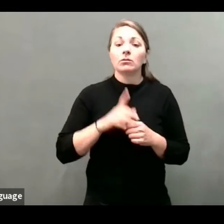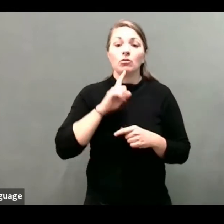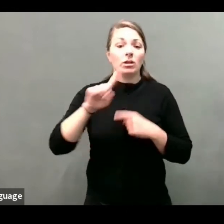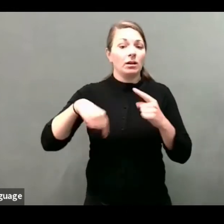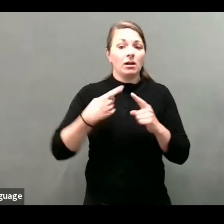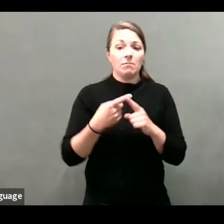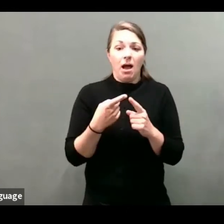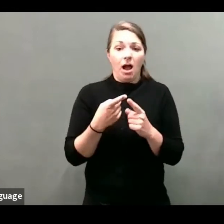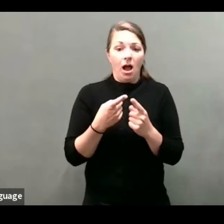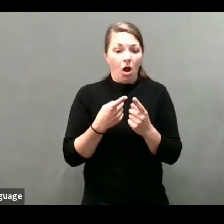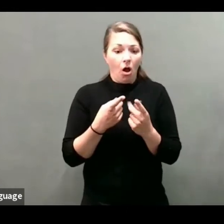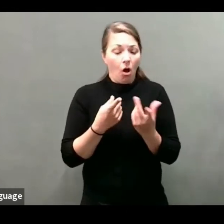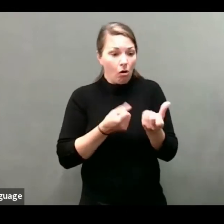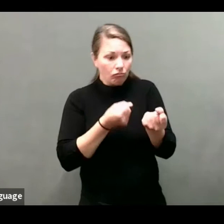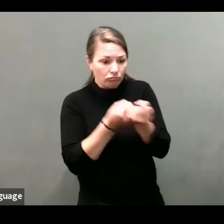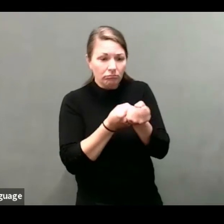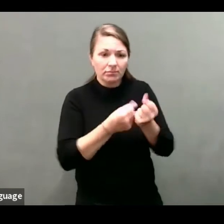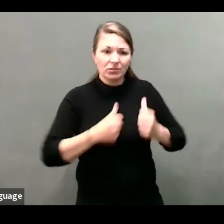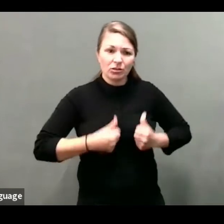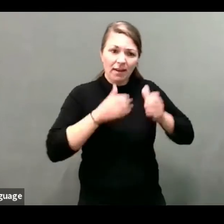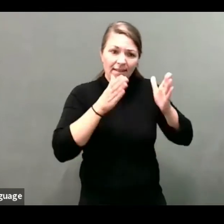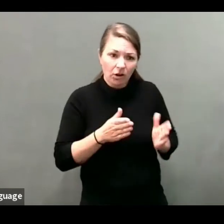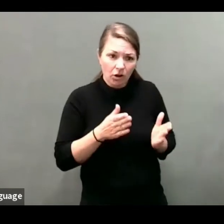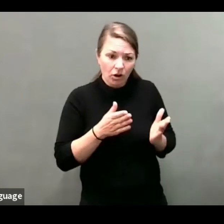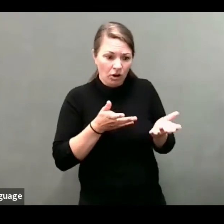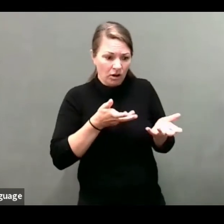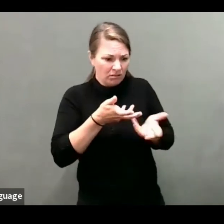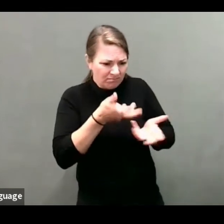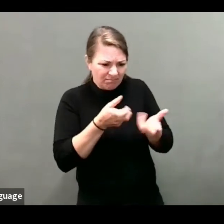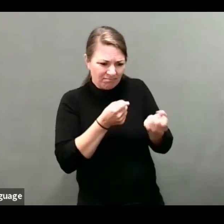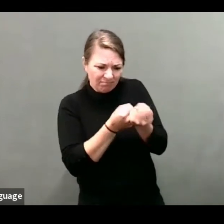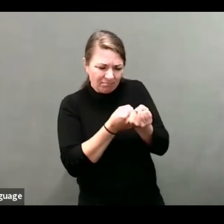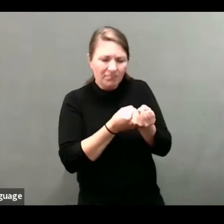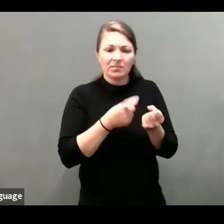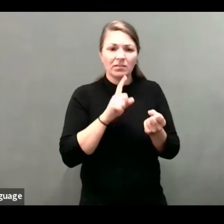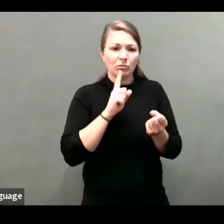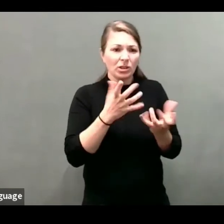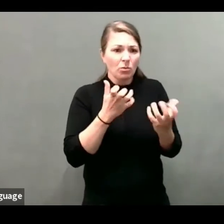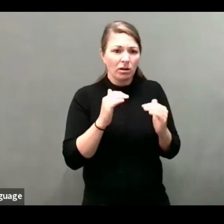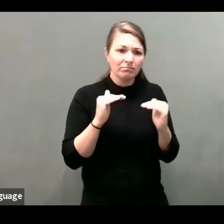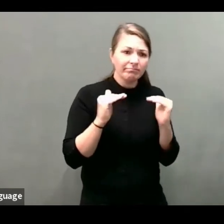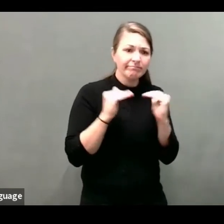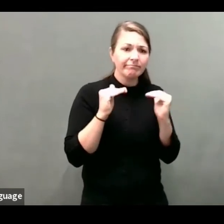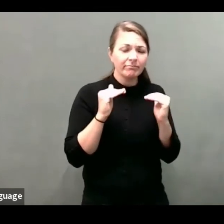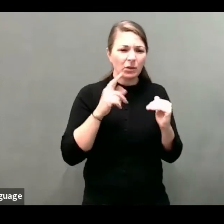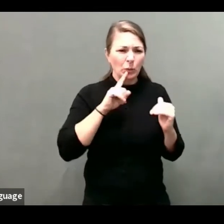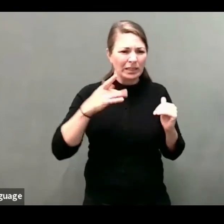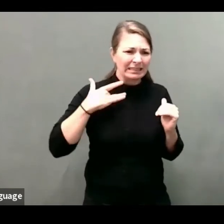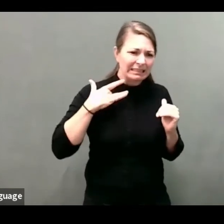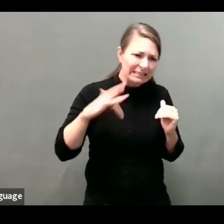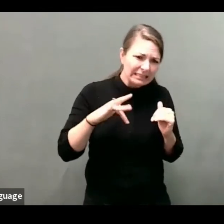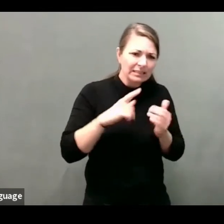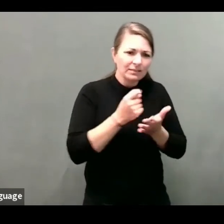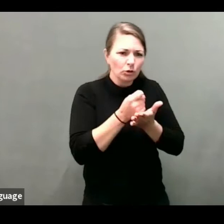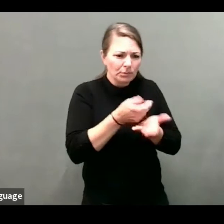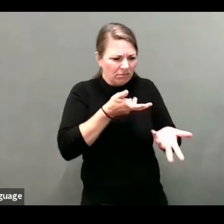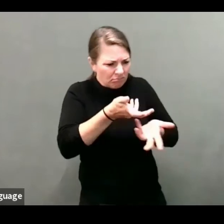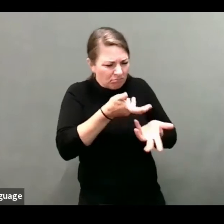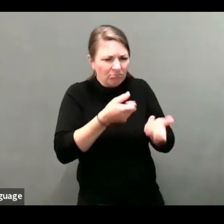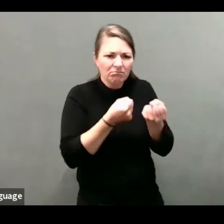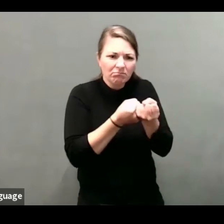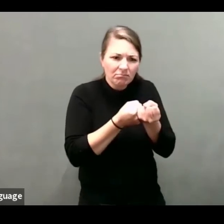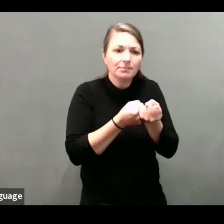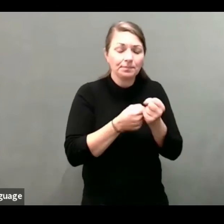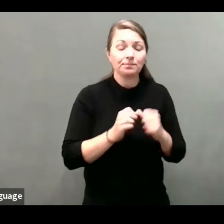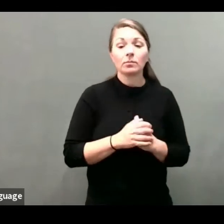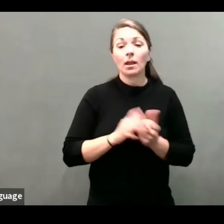is working with the survivor and supporting them to get the most fair and sensitive treatment after an assault. And medical